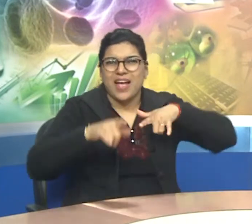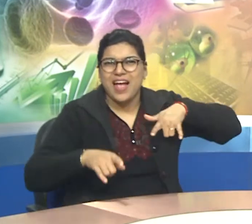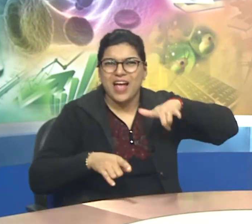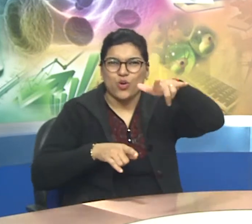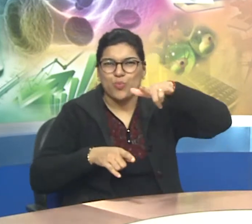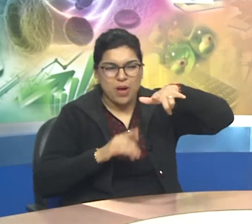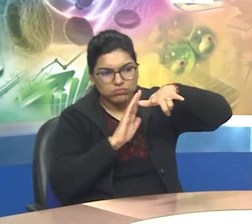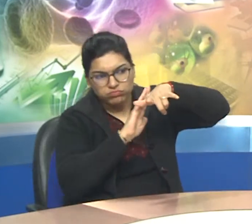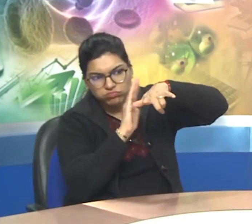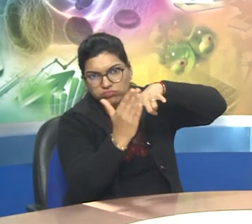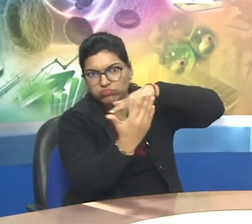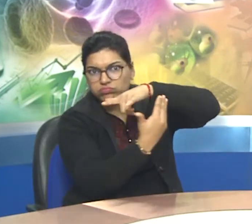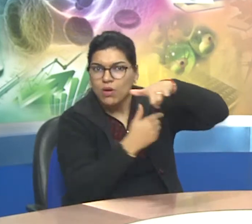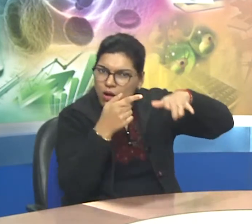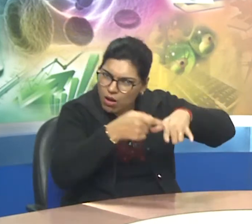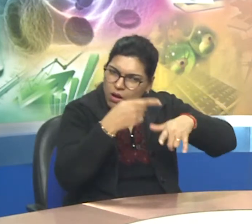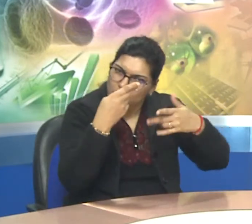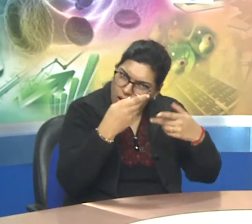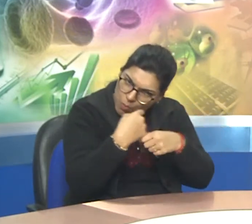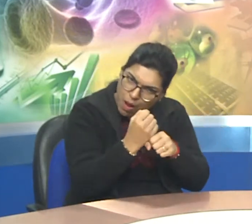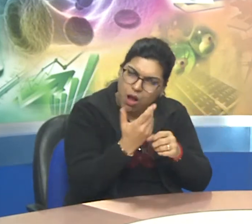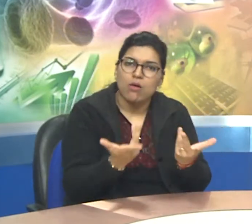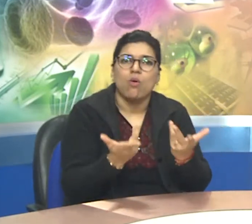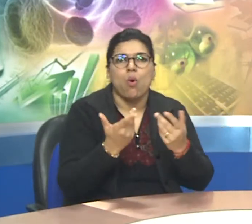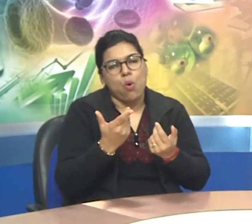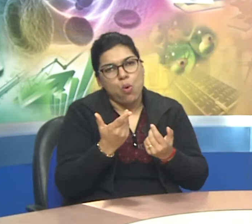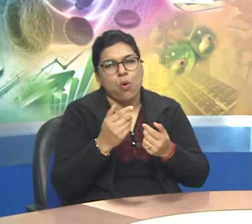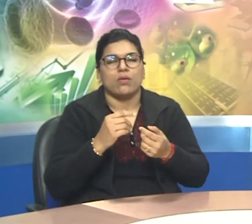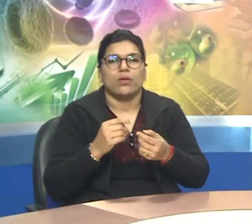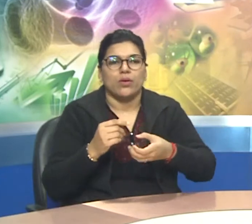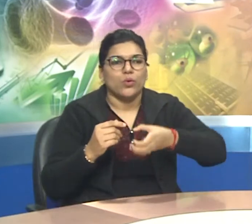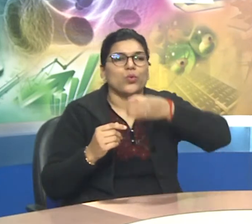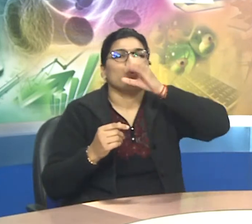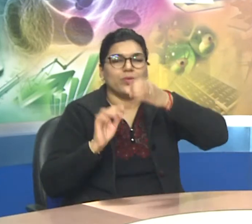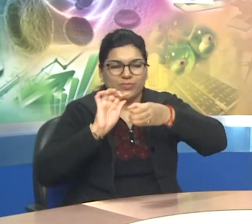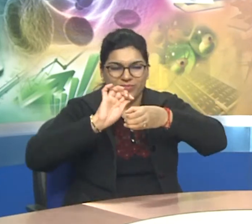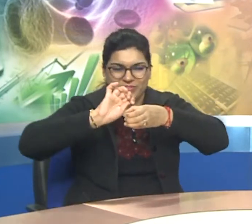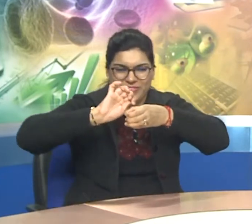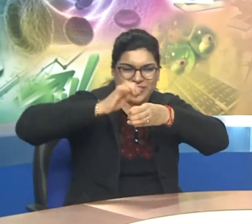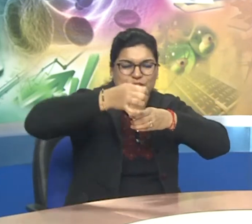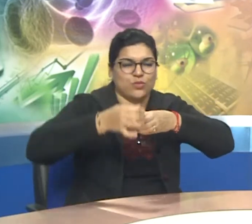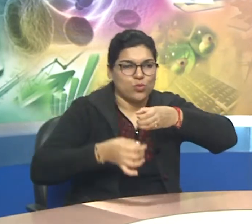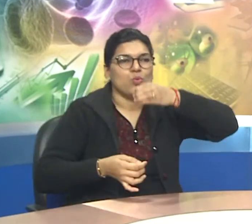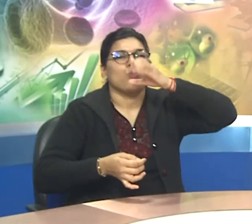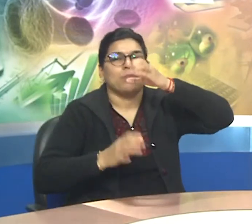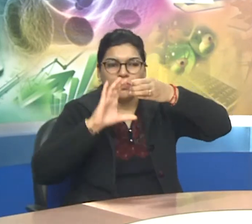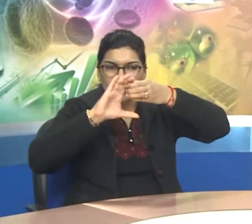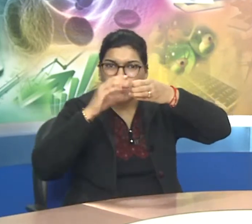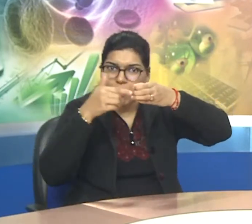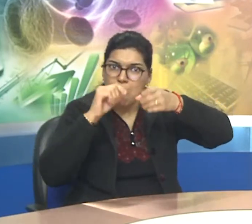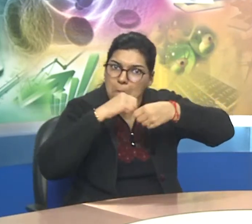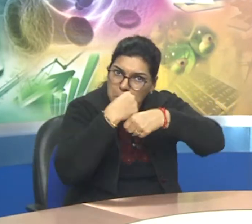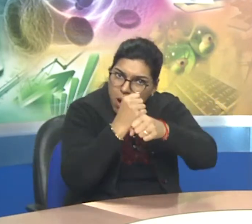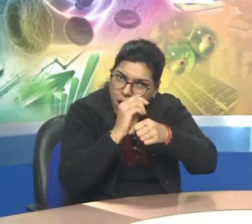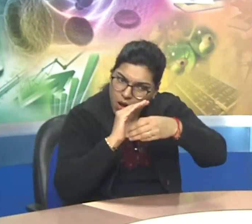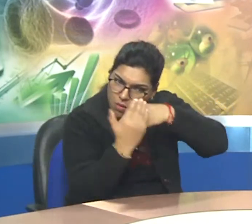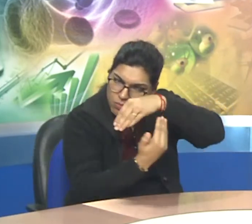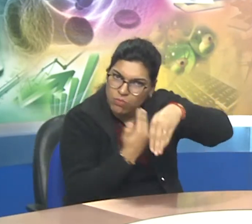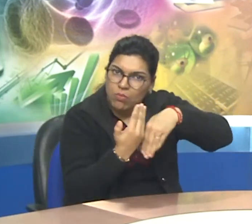It is used for various purposes. For example, airplane is made up of aluminium, and